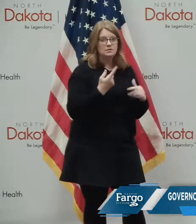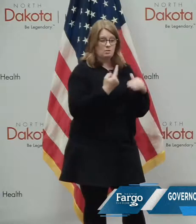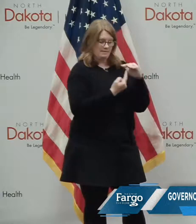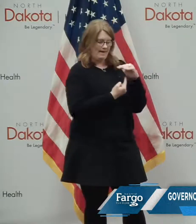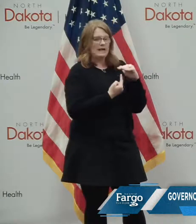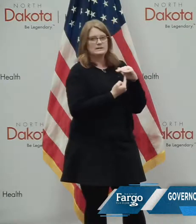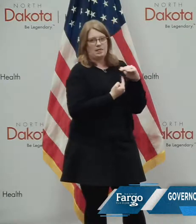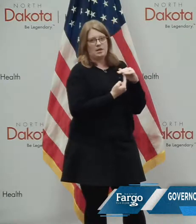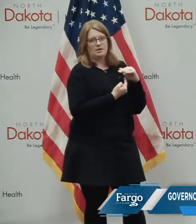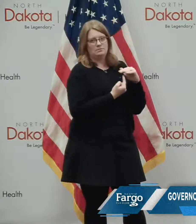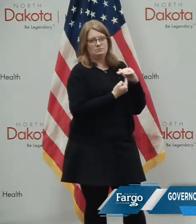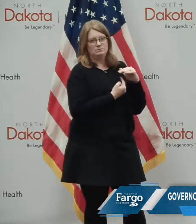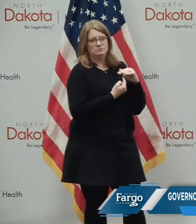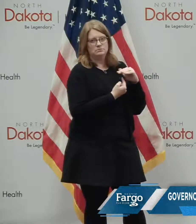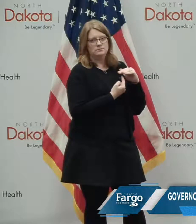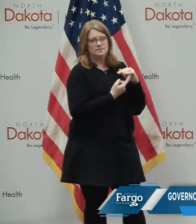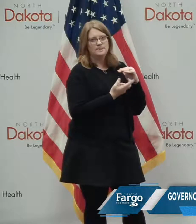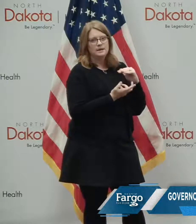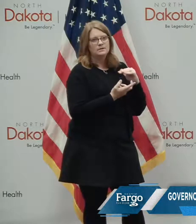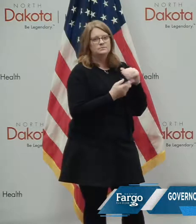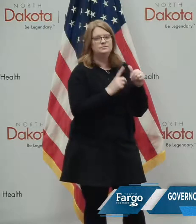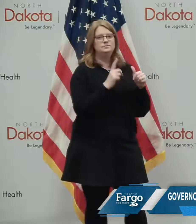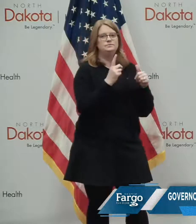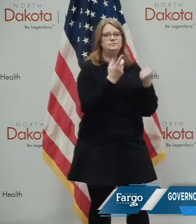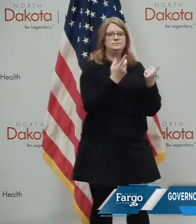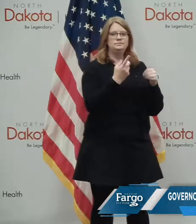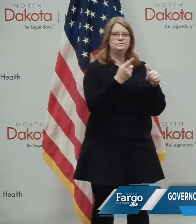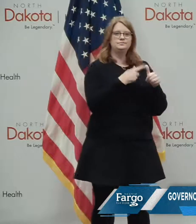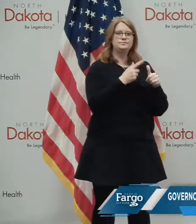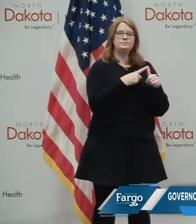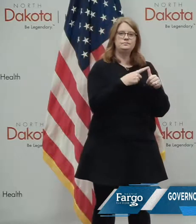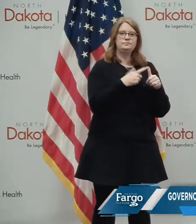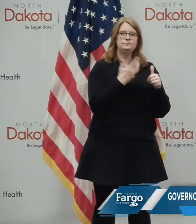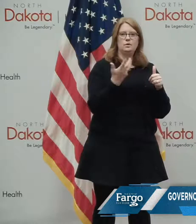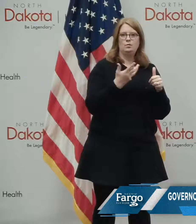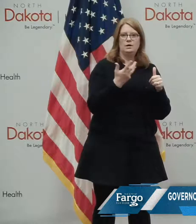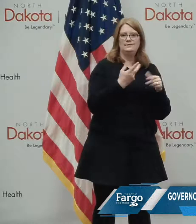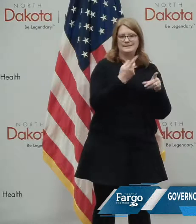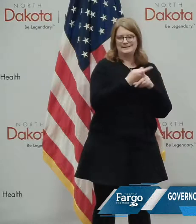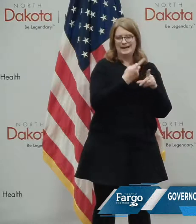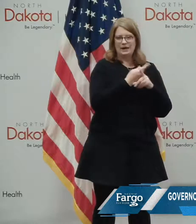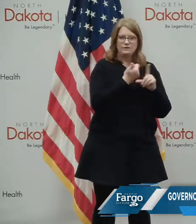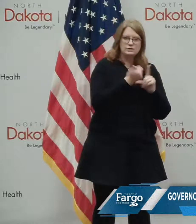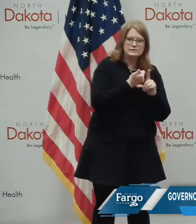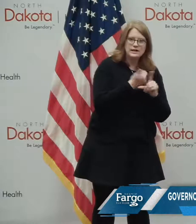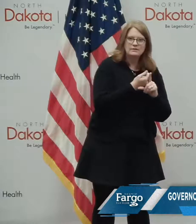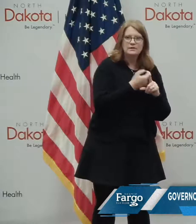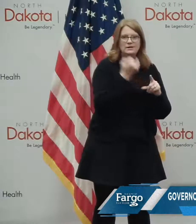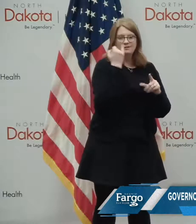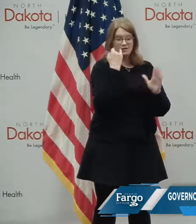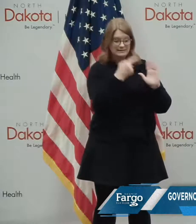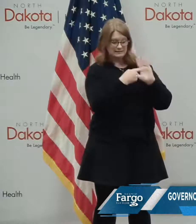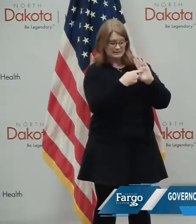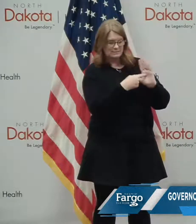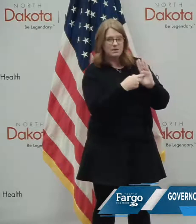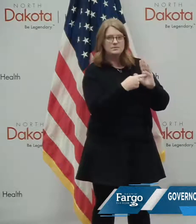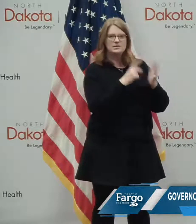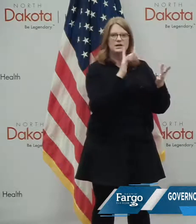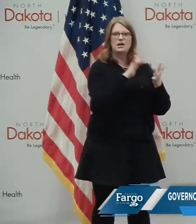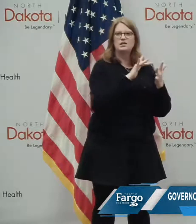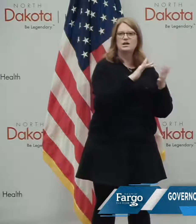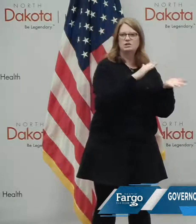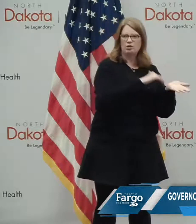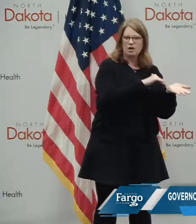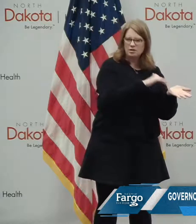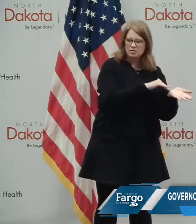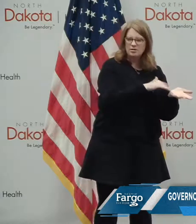so that while you're positive, your first thing, of course, is to take care of yourself. If you've got symptoms, contact your health